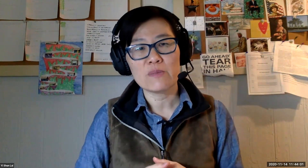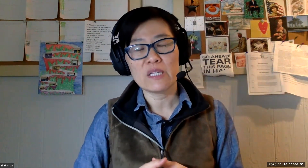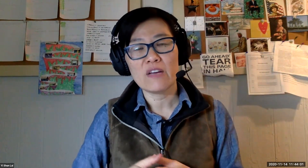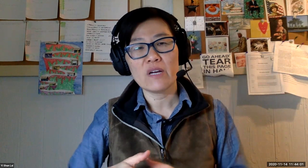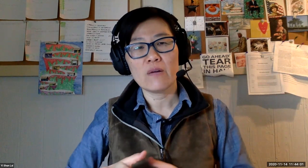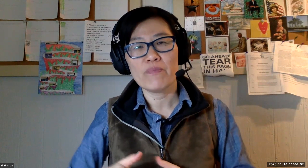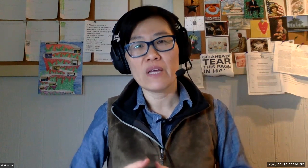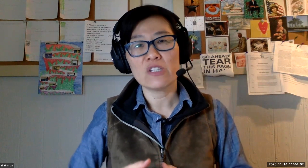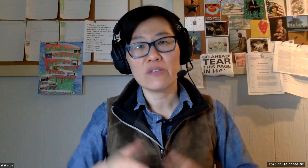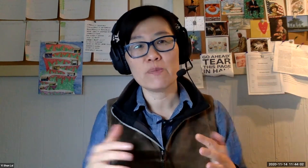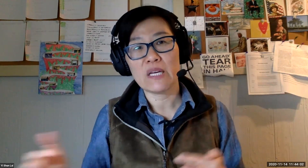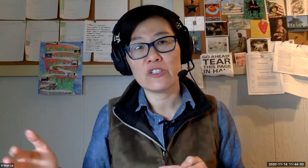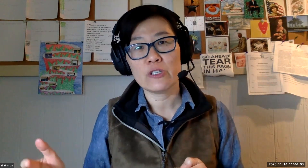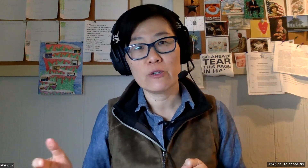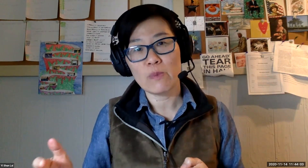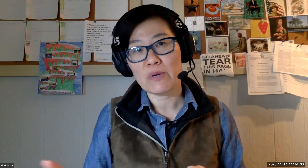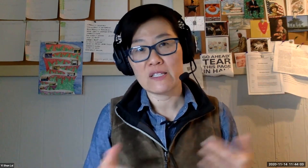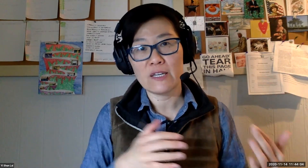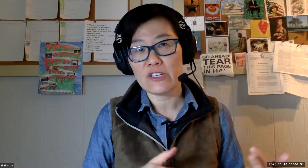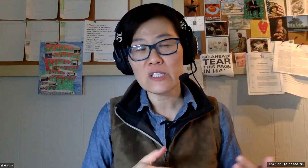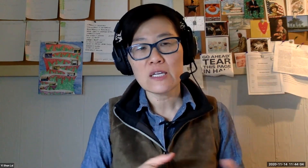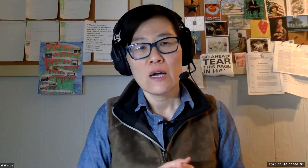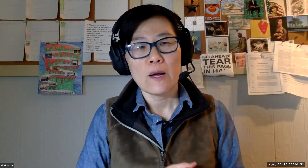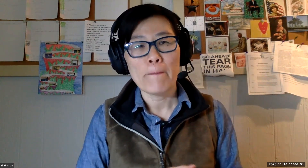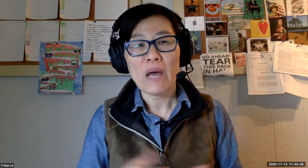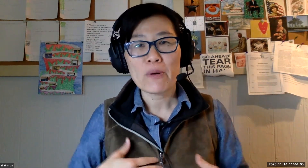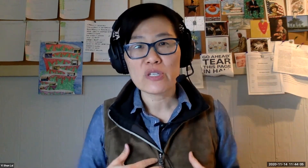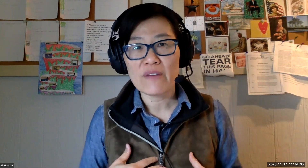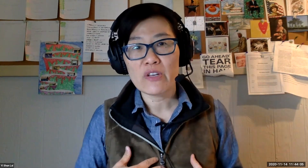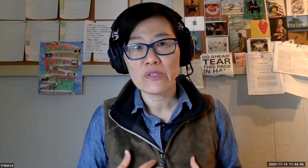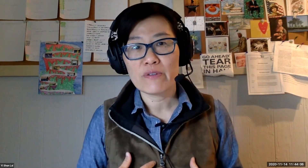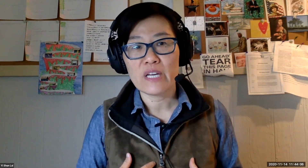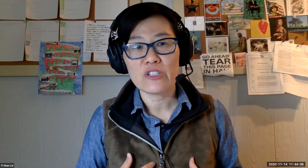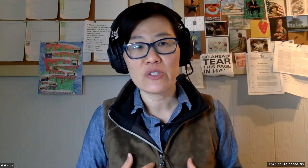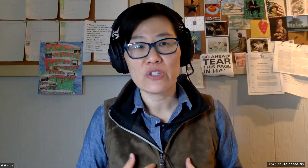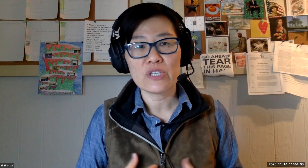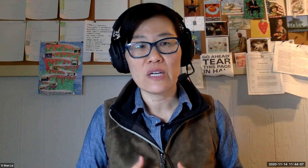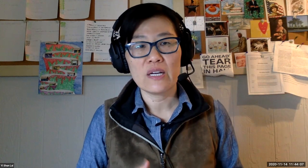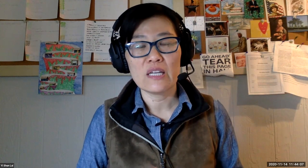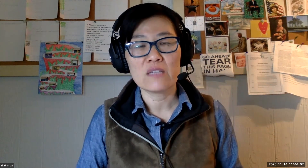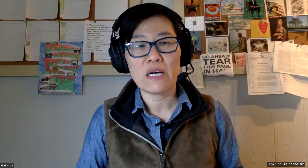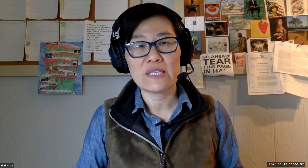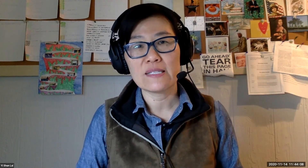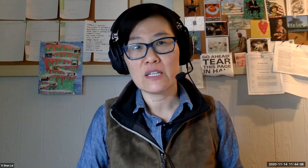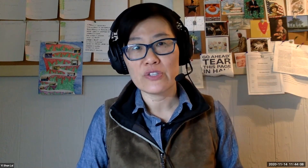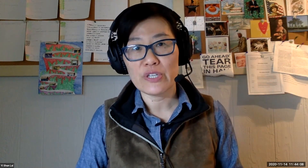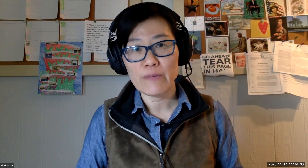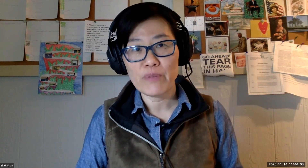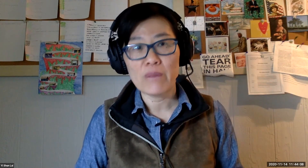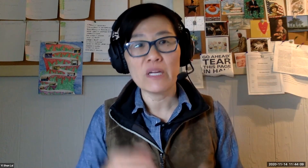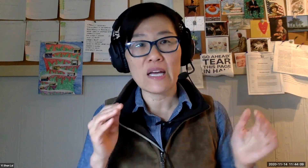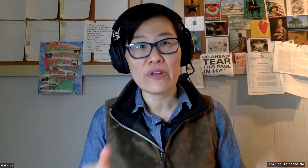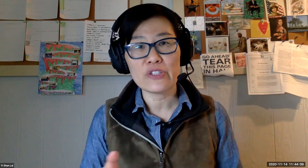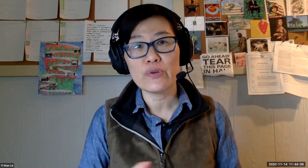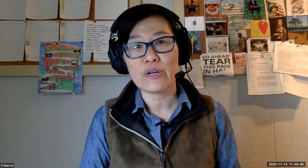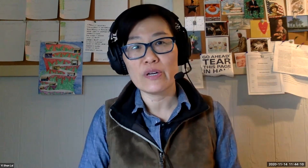literary magazines, but they also have expanded to small presses and agents. I personally have not used it for an agent search. It is about $60 a year.